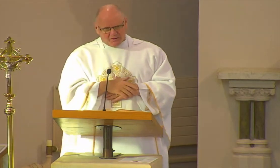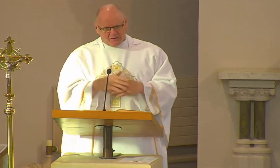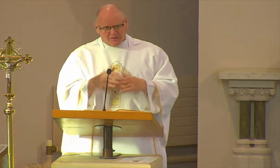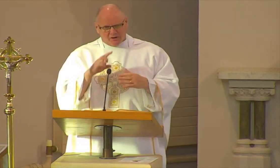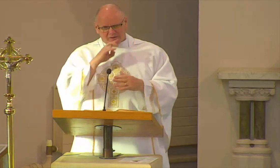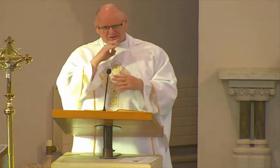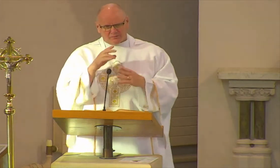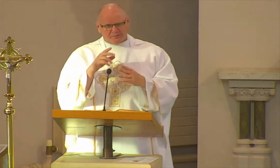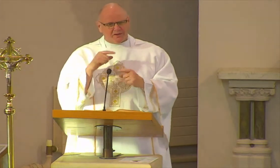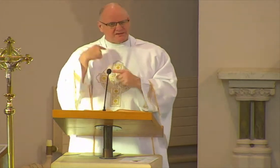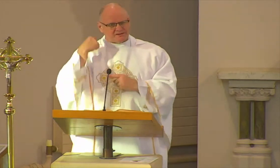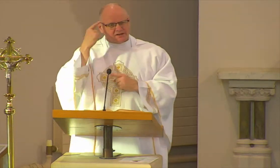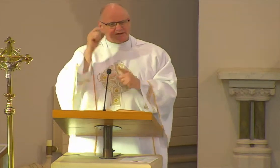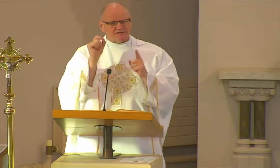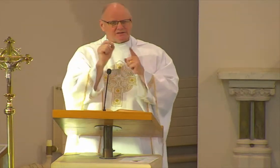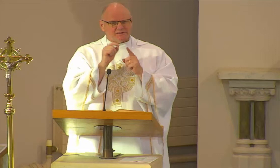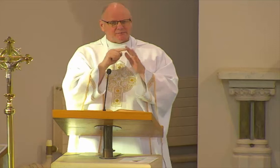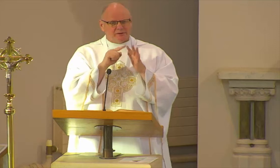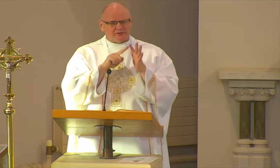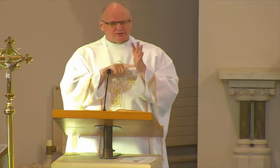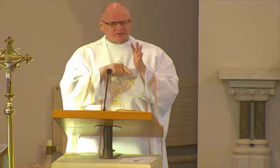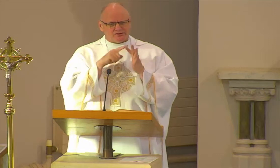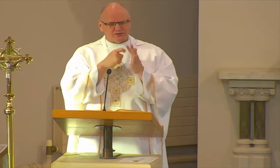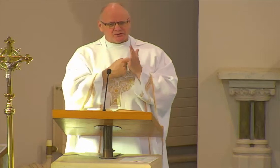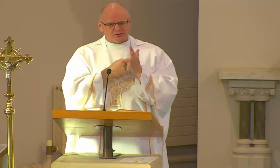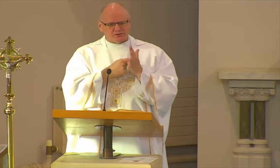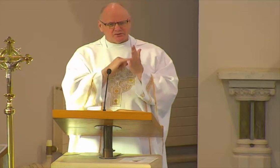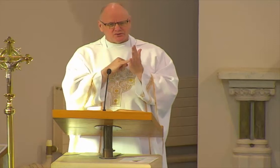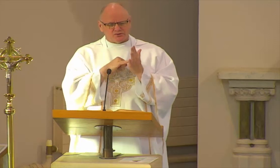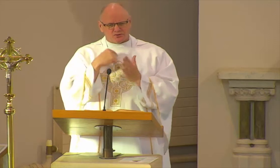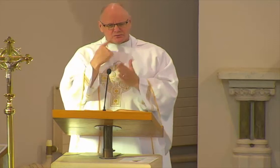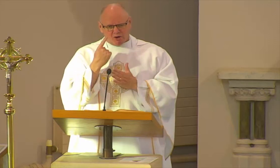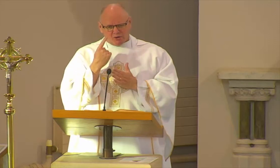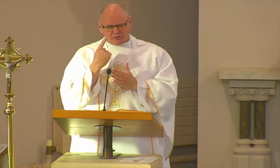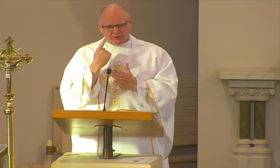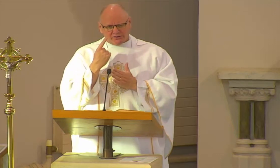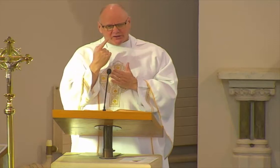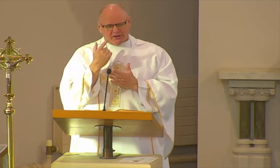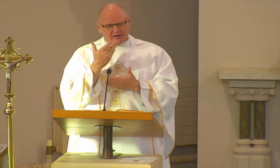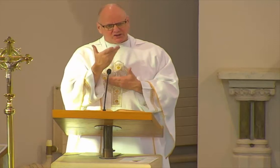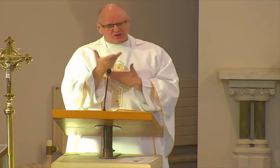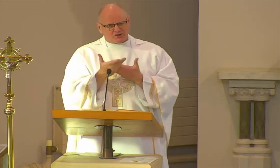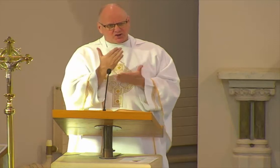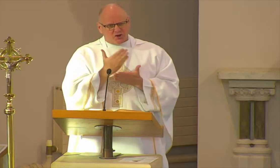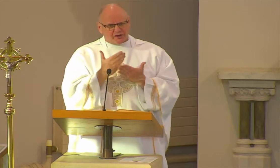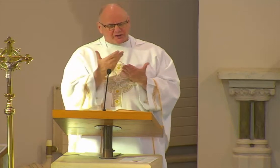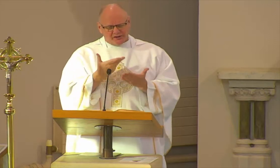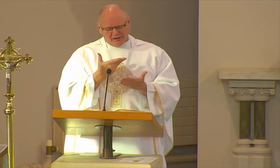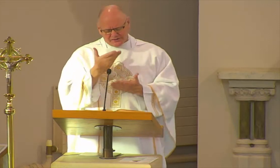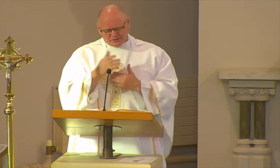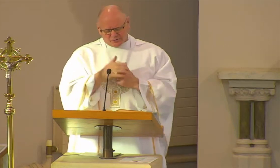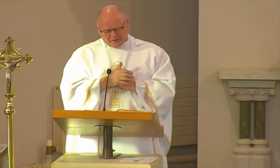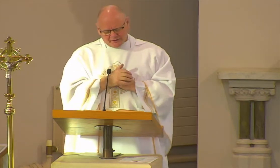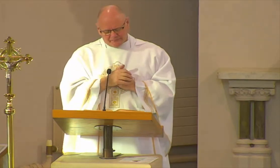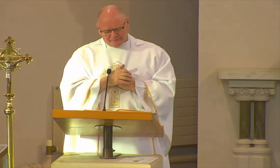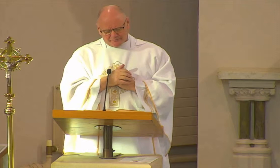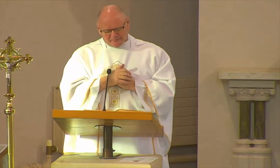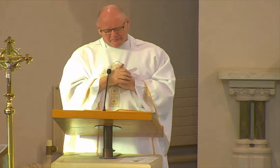Our bishop is in St. Peter's tomorrow, and he's sharing his story.